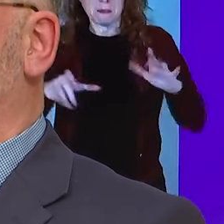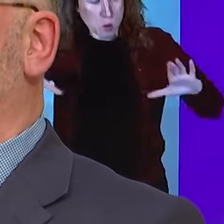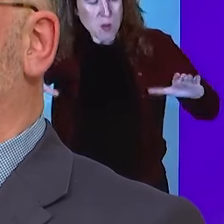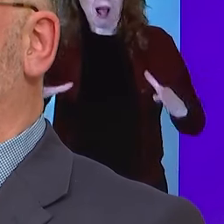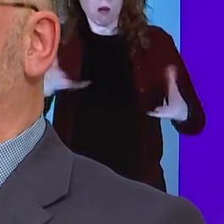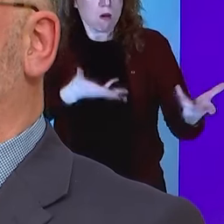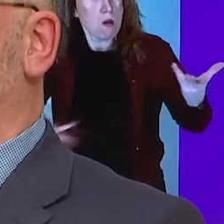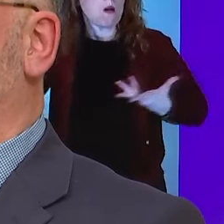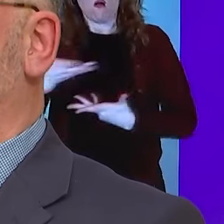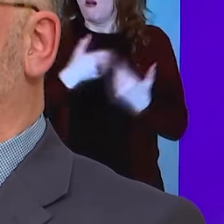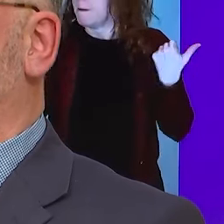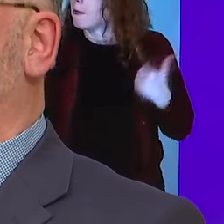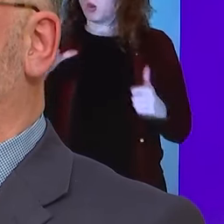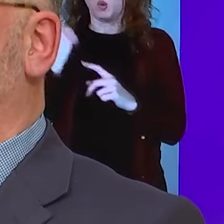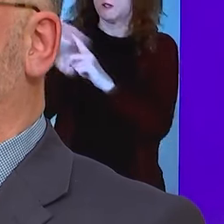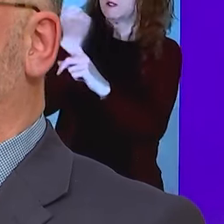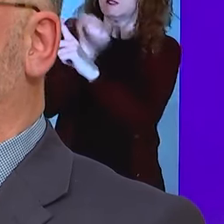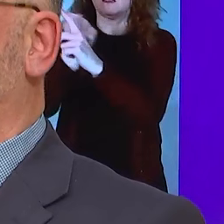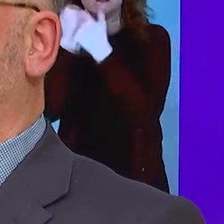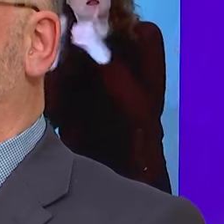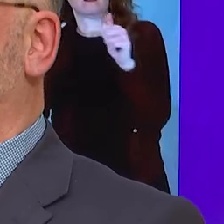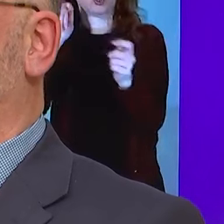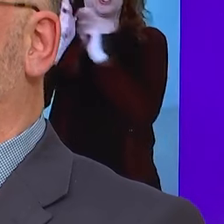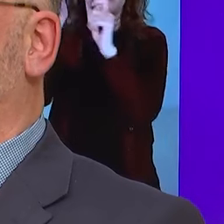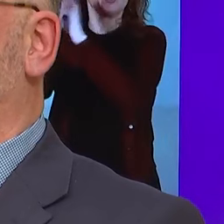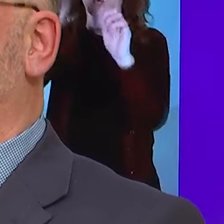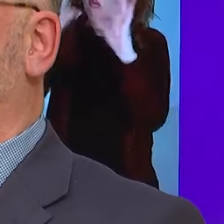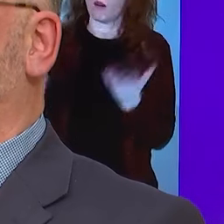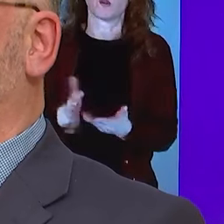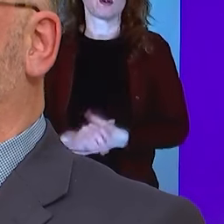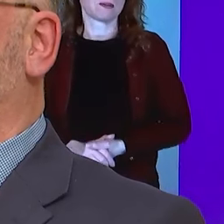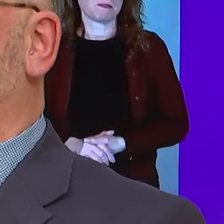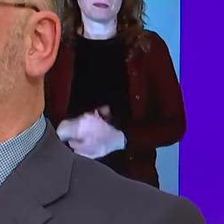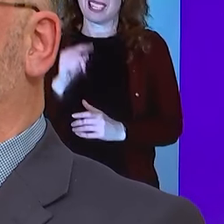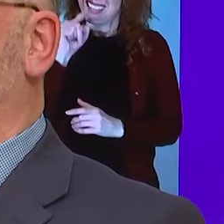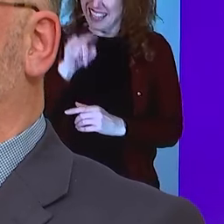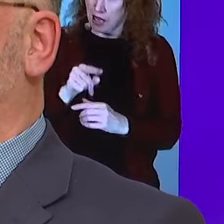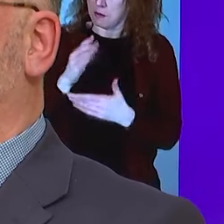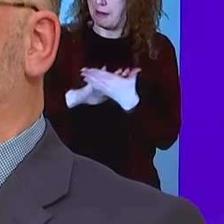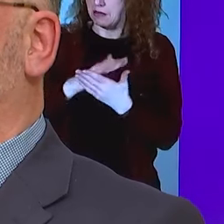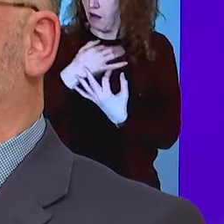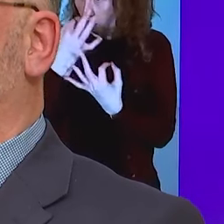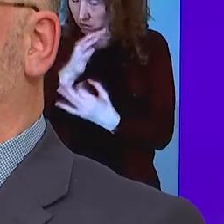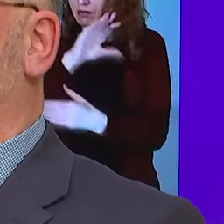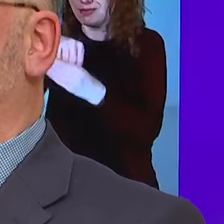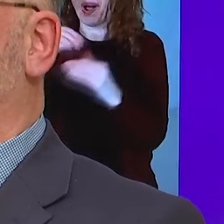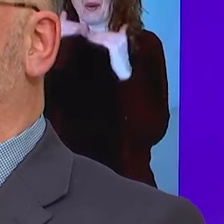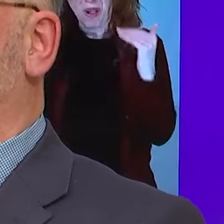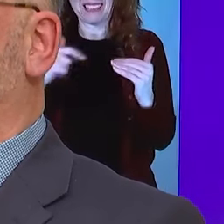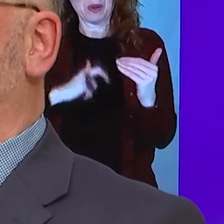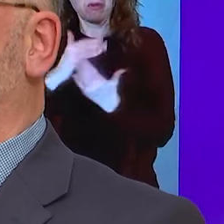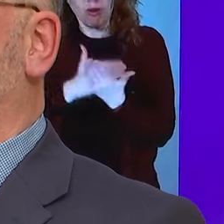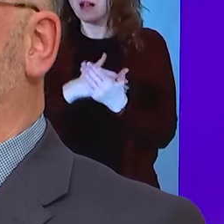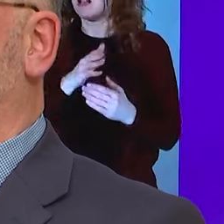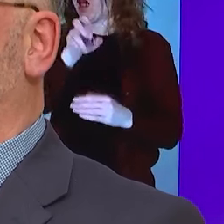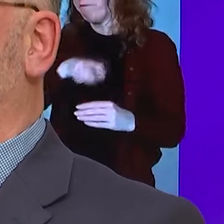really change and affect change for disabled people across the world. That kind of got me into equality and human rights. I spent some time in the third